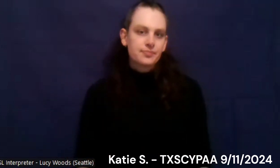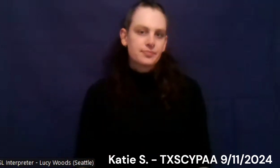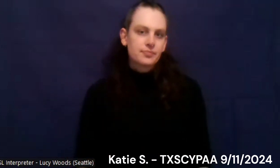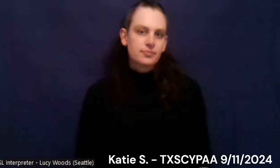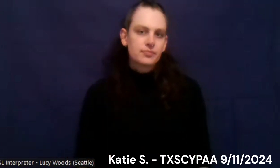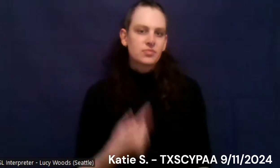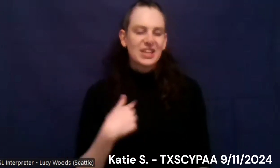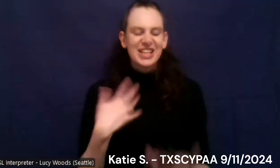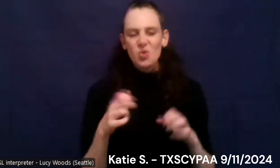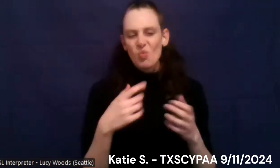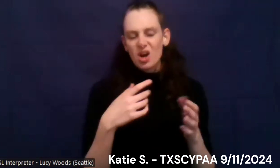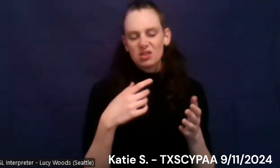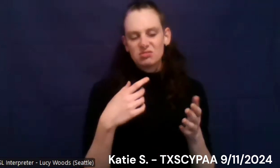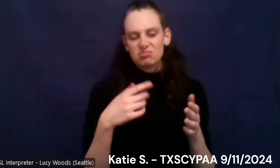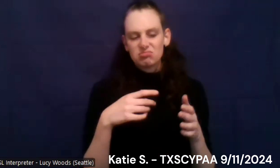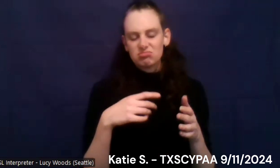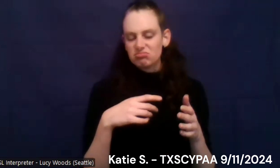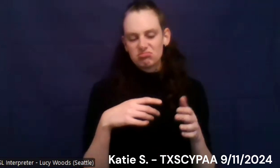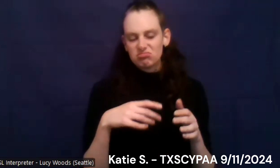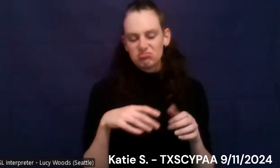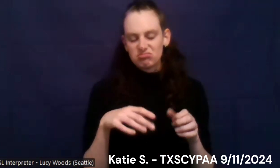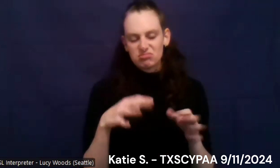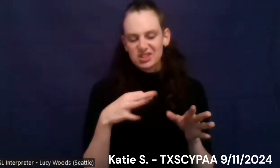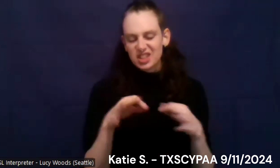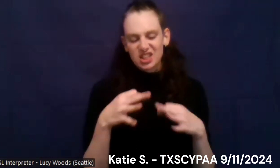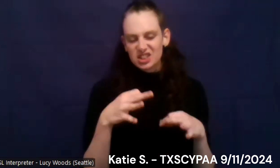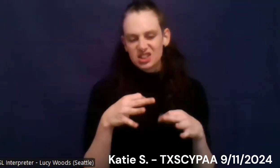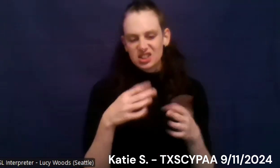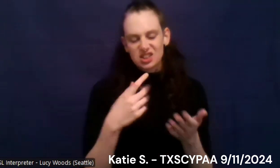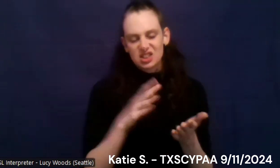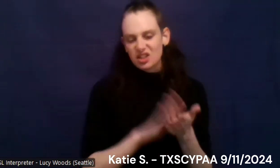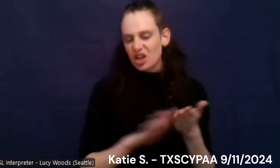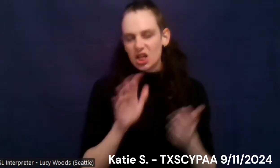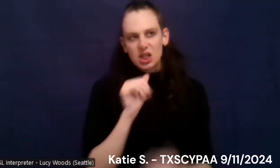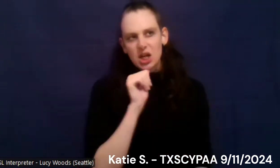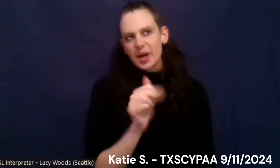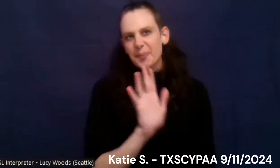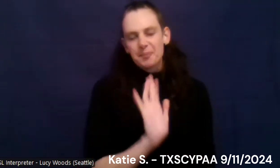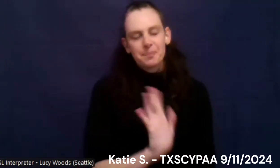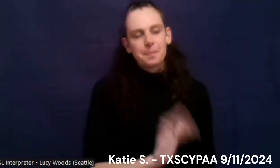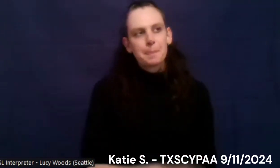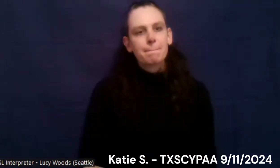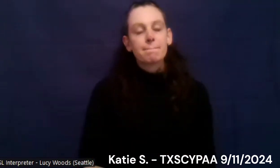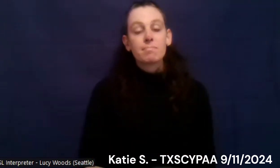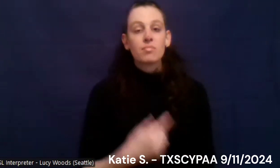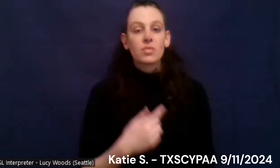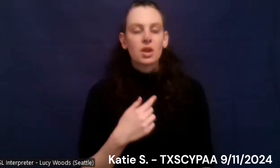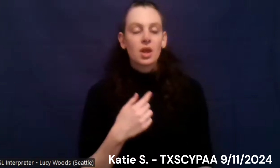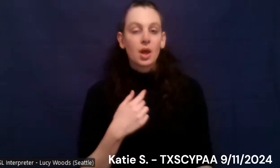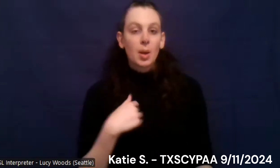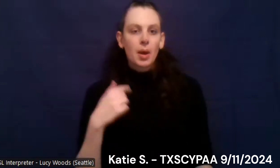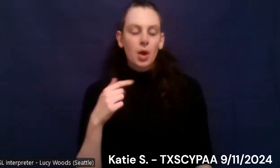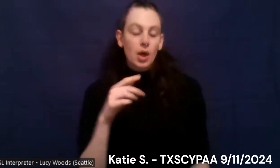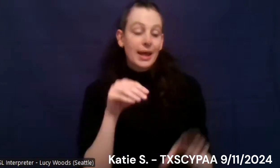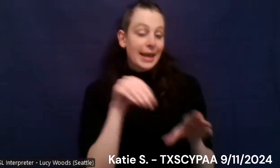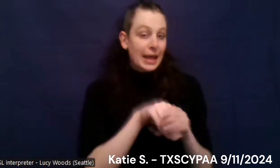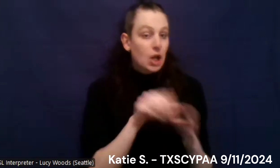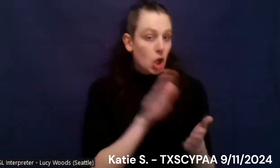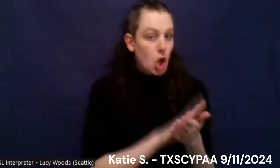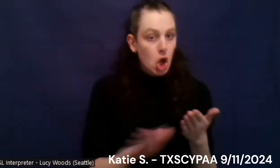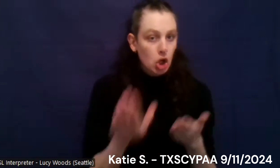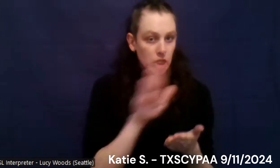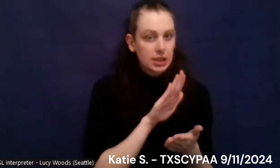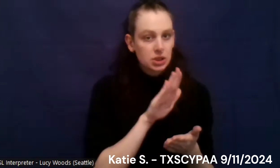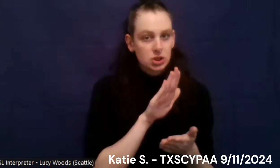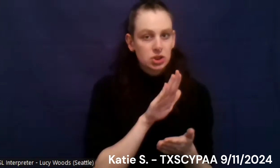on college. I came back home, and because when I was in college, my mom ended